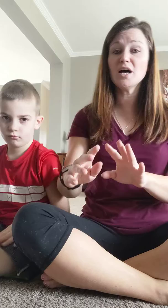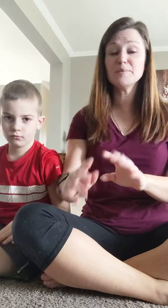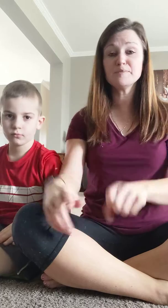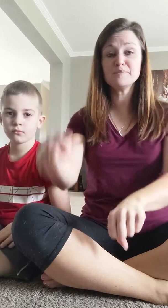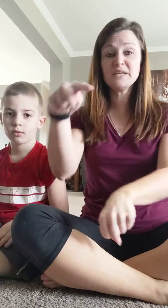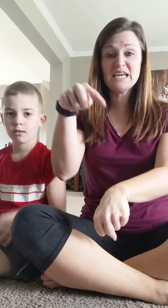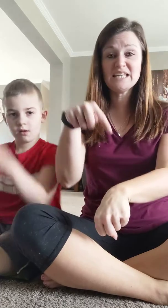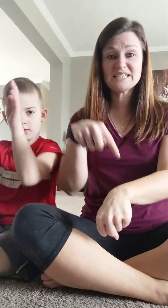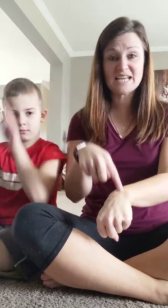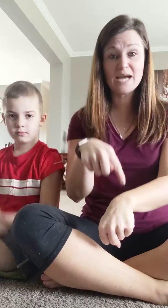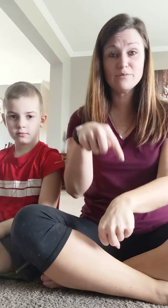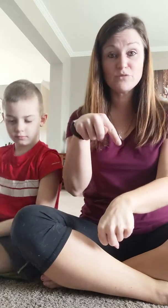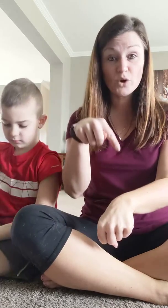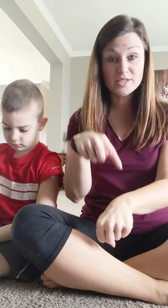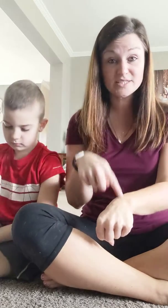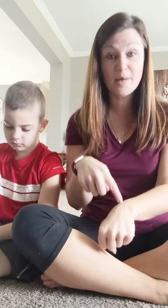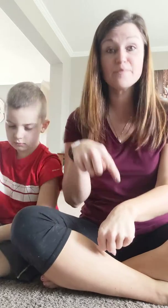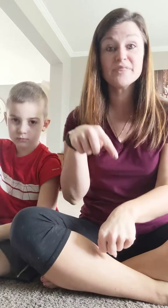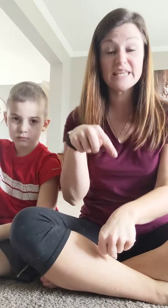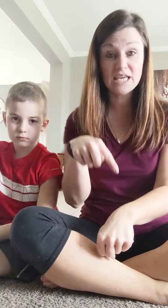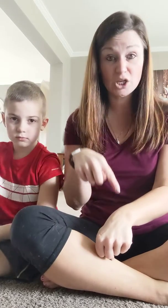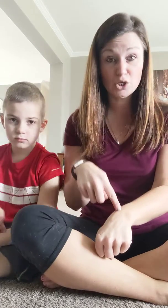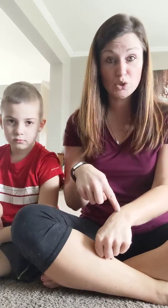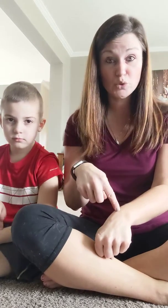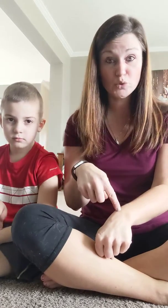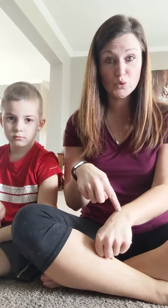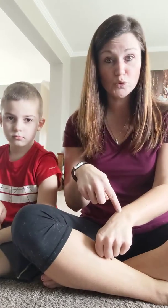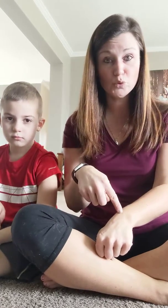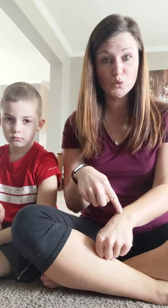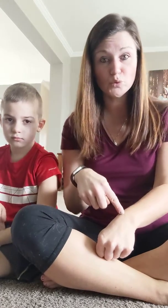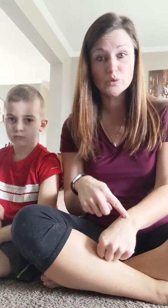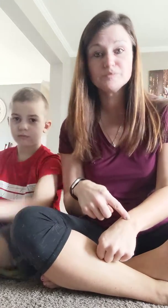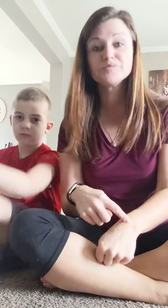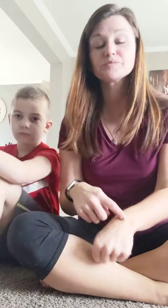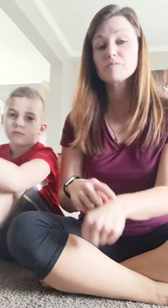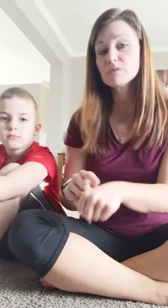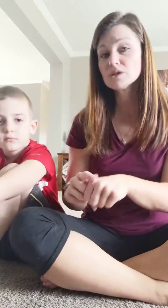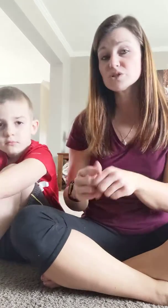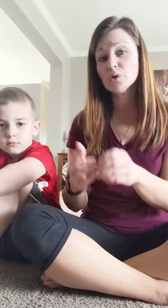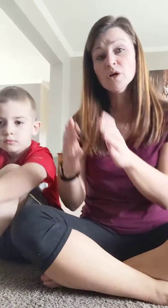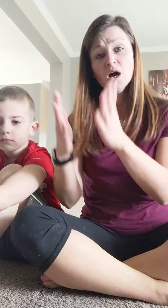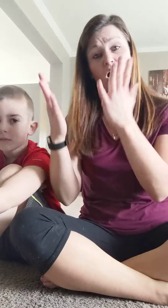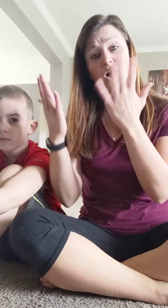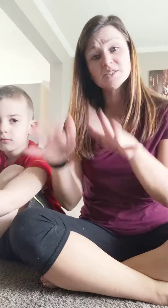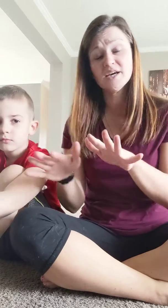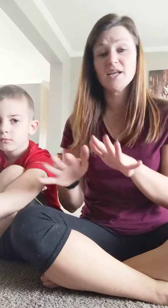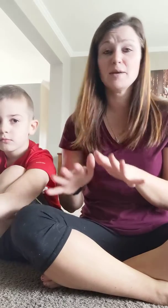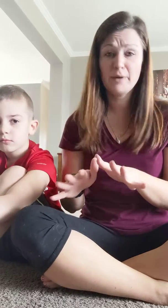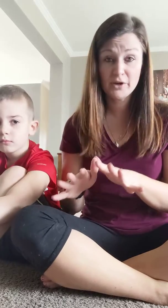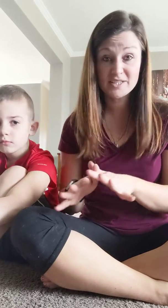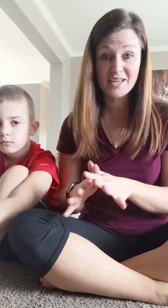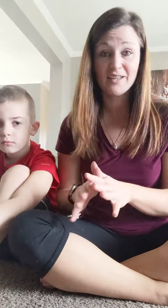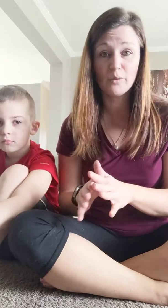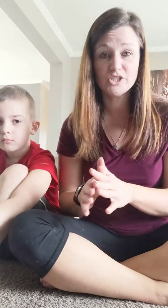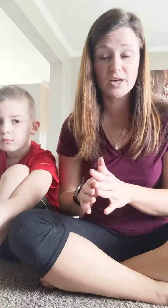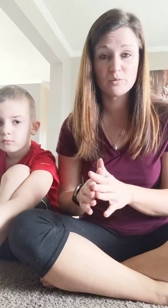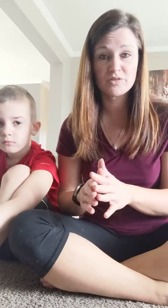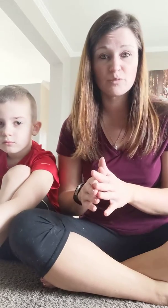drum, it's time for something new." So all done, I'm pairing the sign language again with the